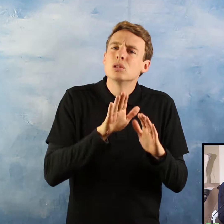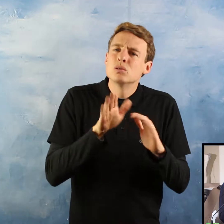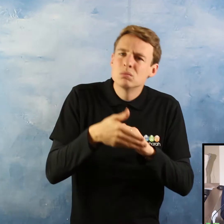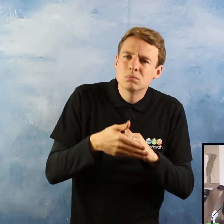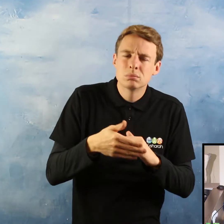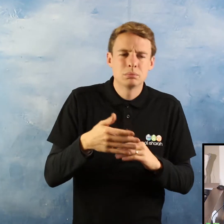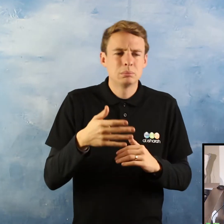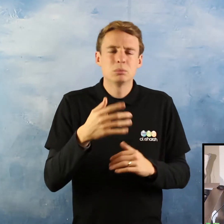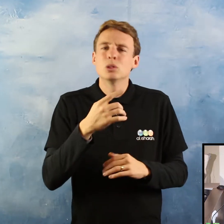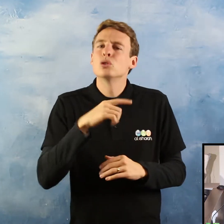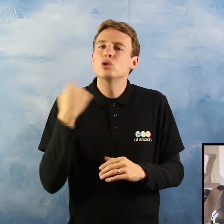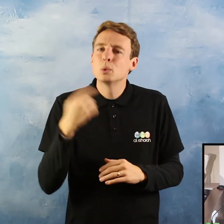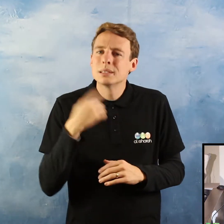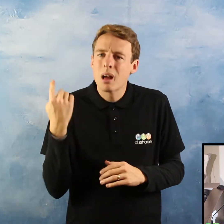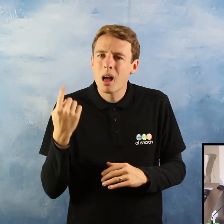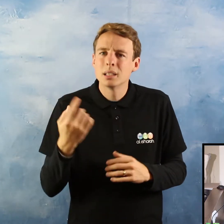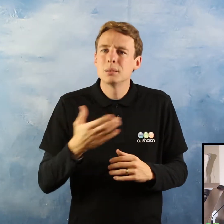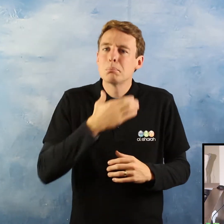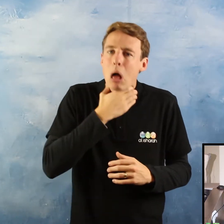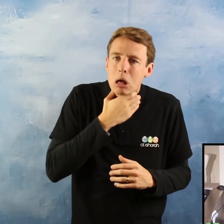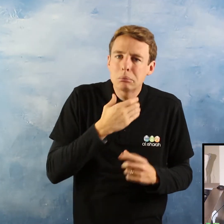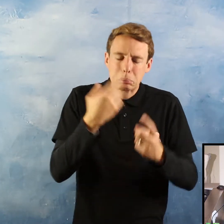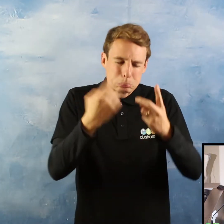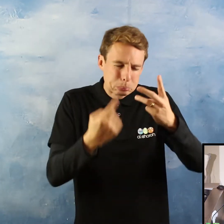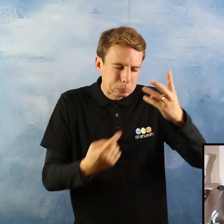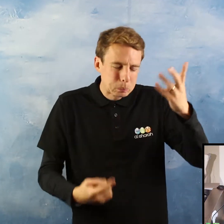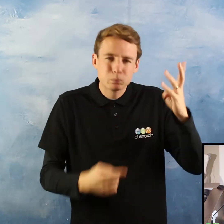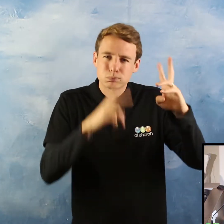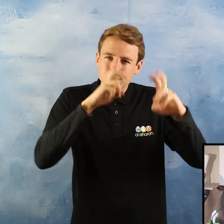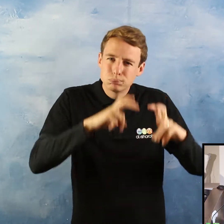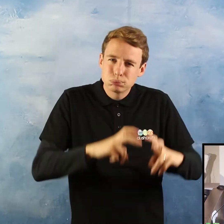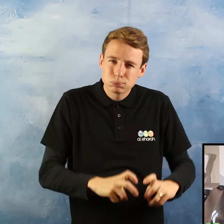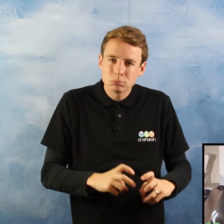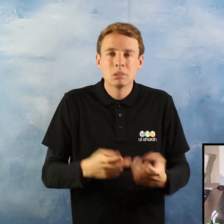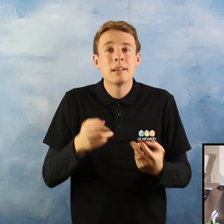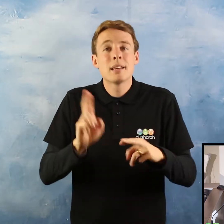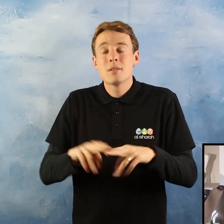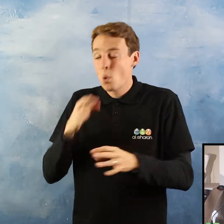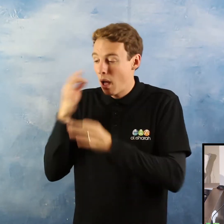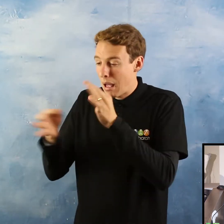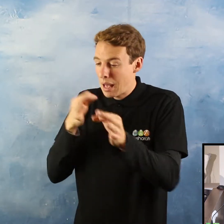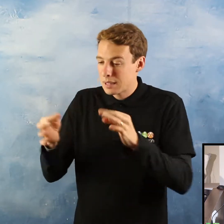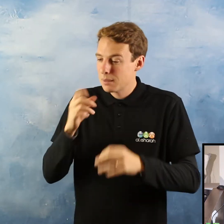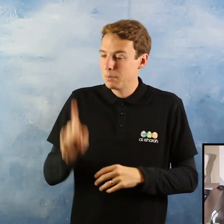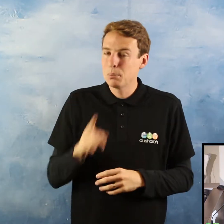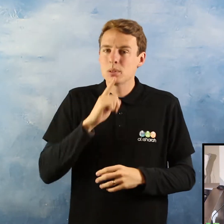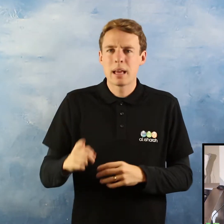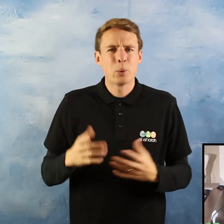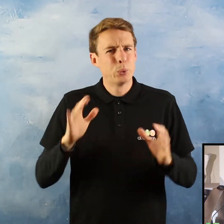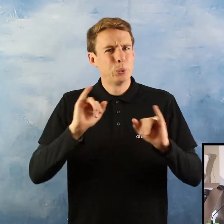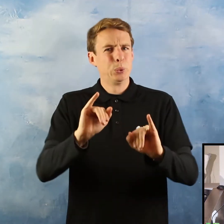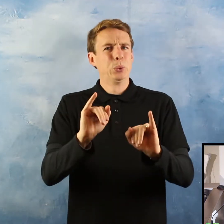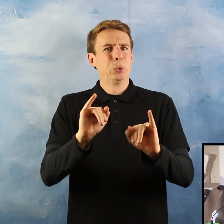all those things, if they study, if they ask people, people will say they are no good. So Islam made